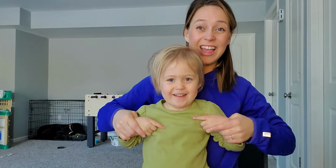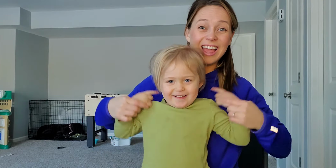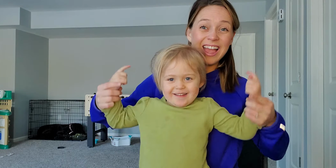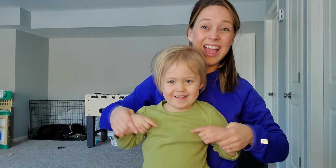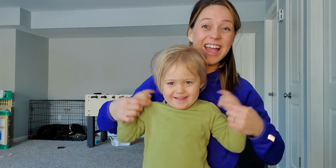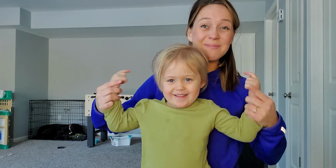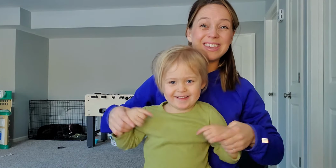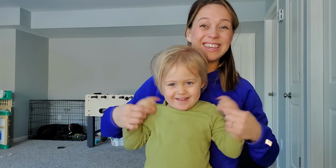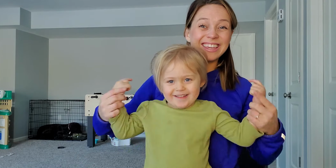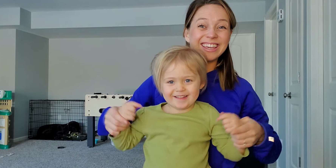Feeling. Happy.